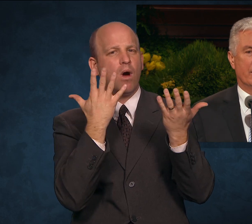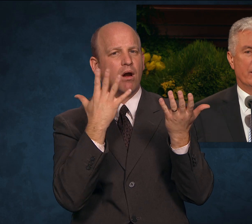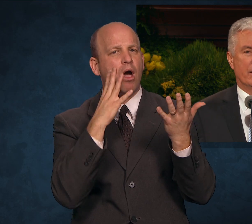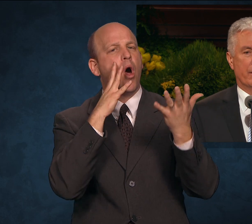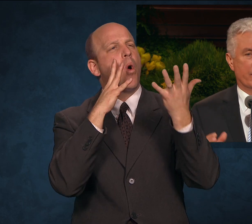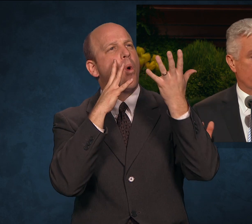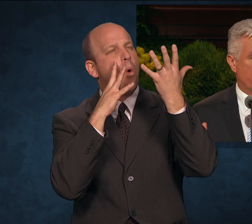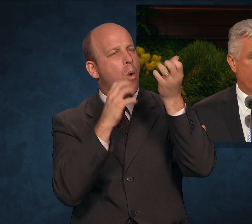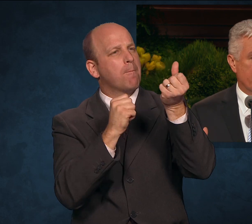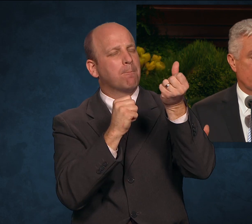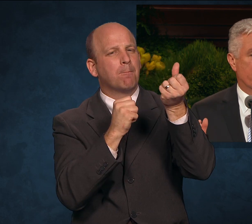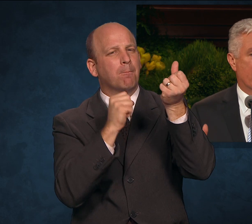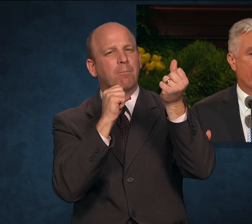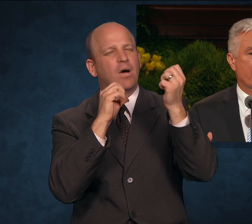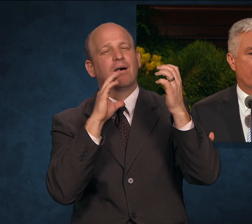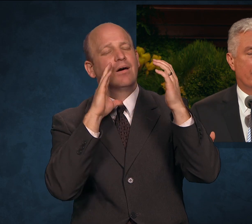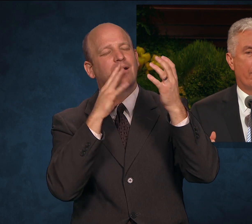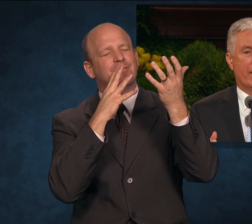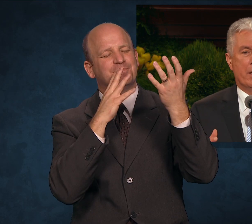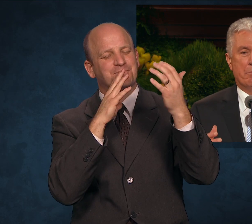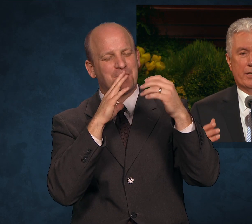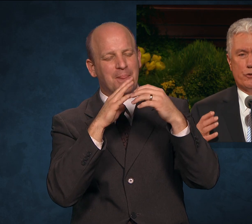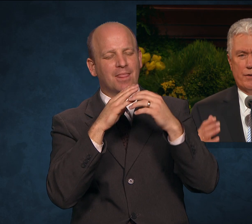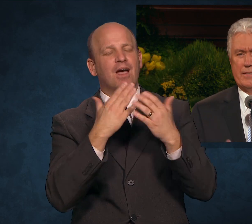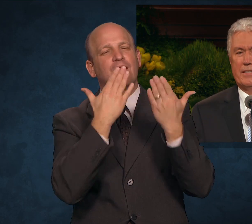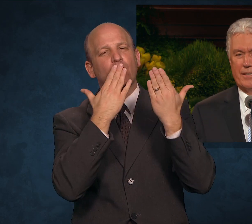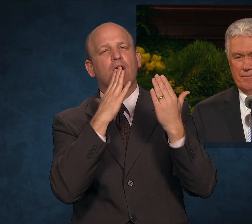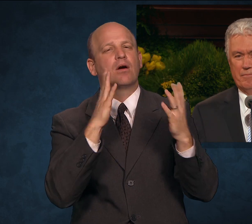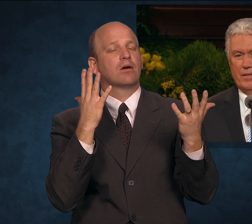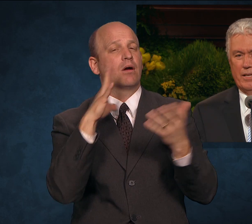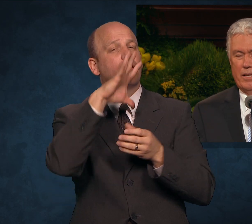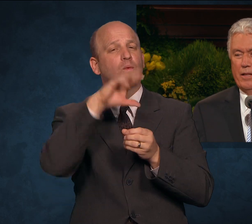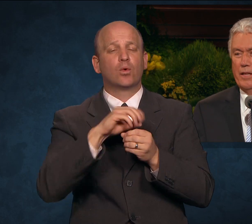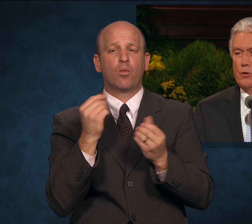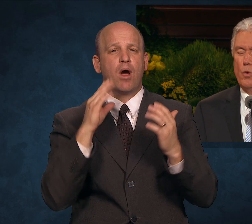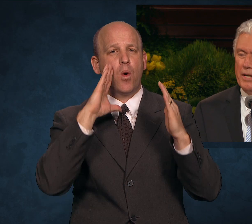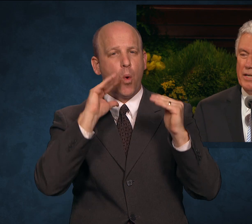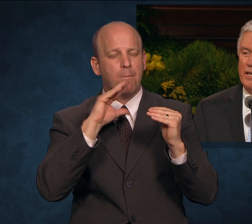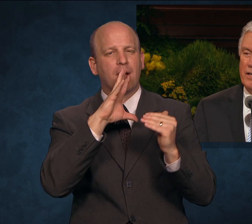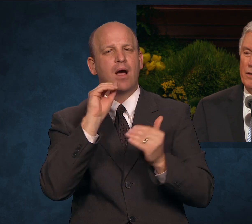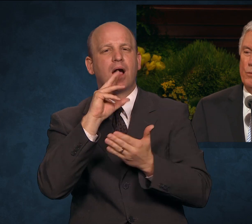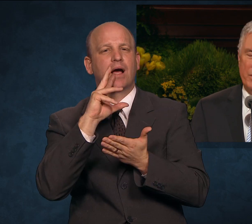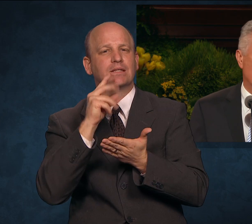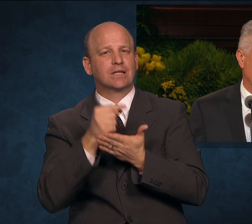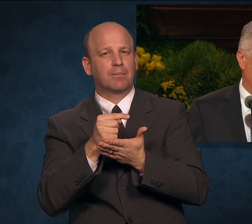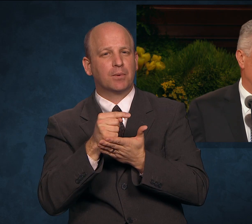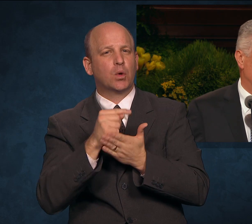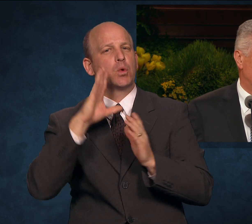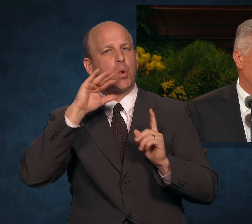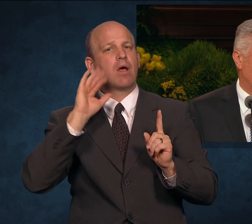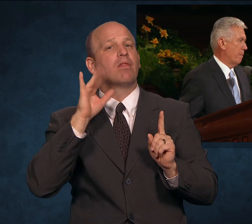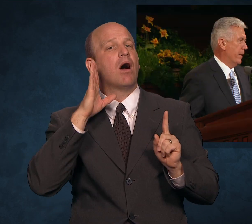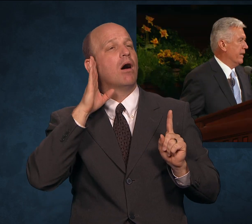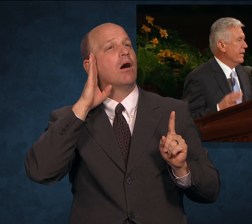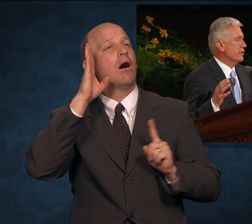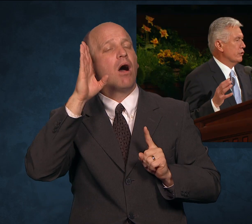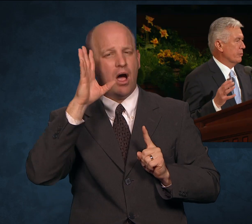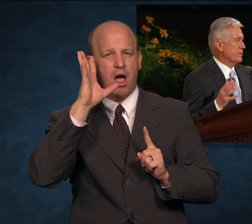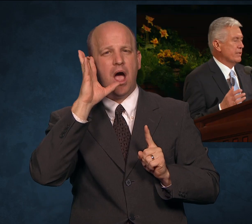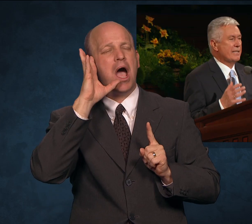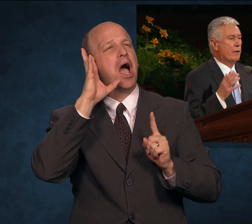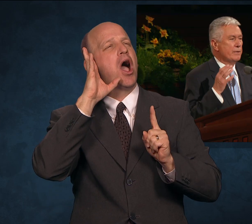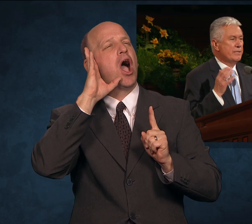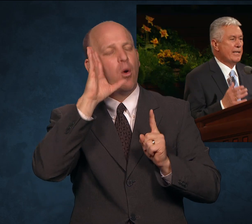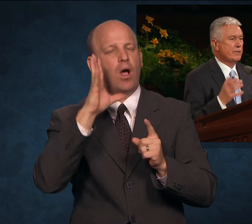understand the trials of life but trusting that one day we will in any